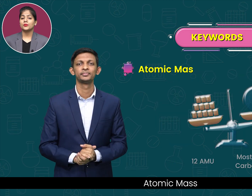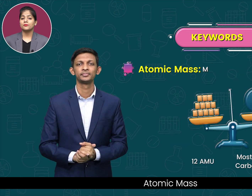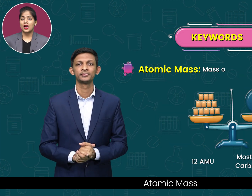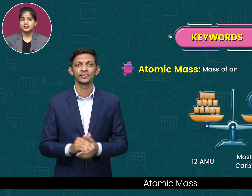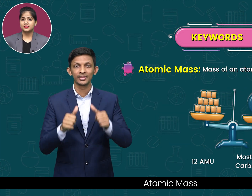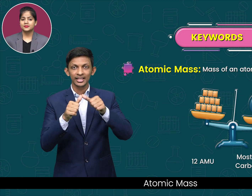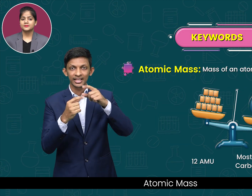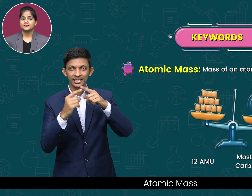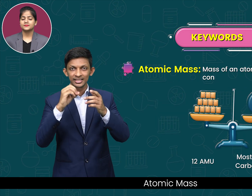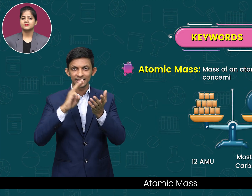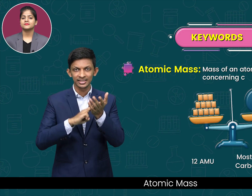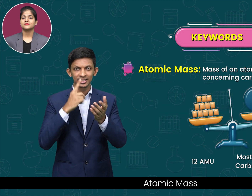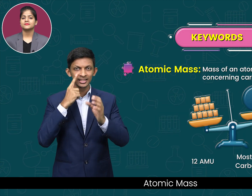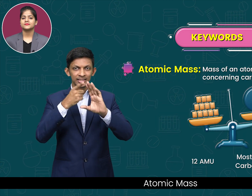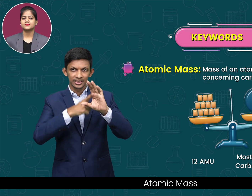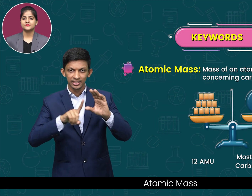atomic mass,